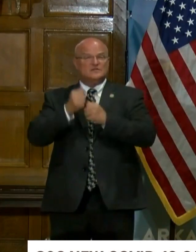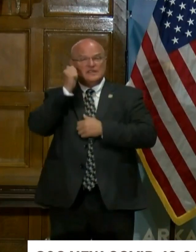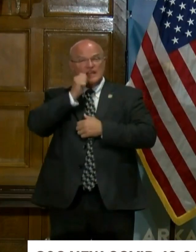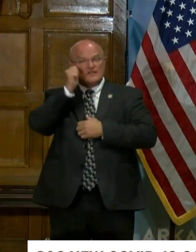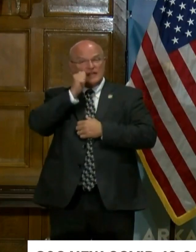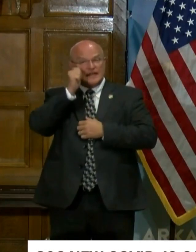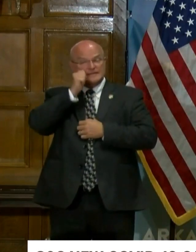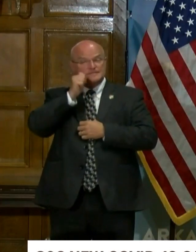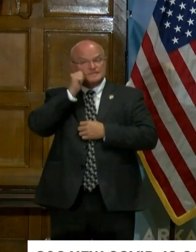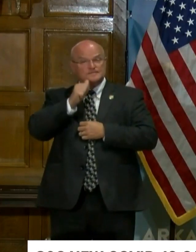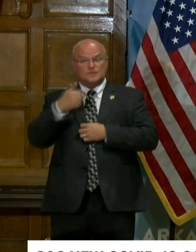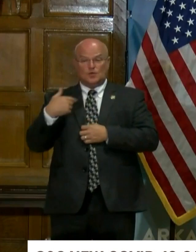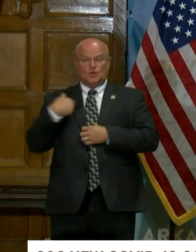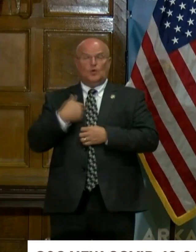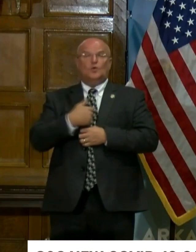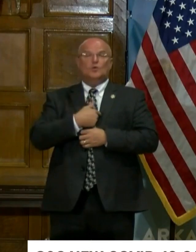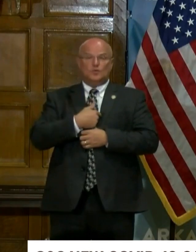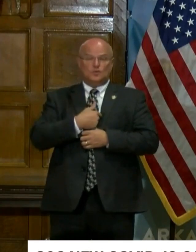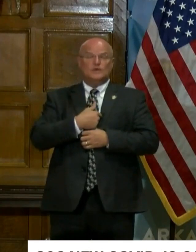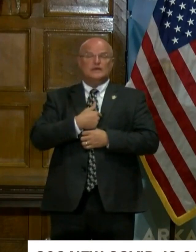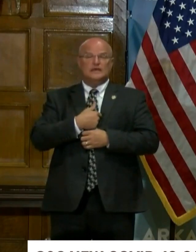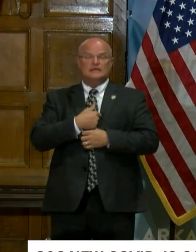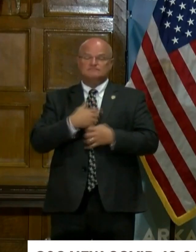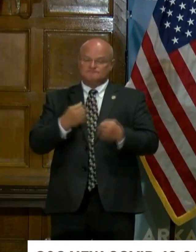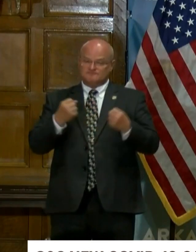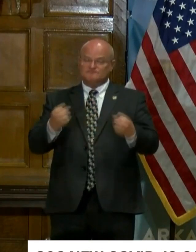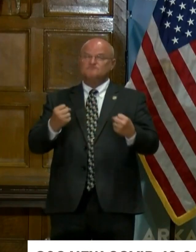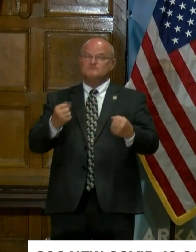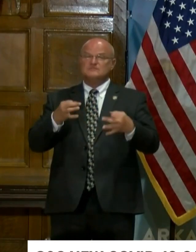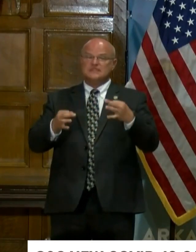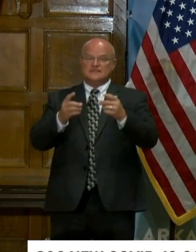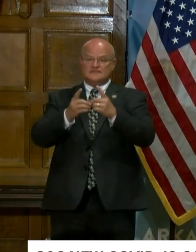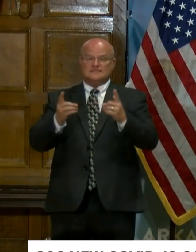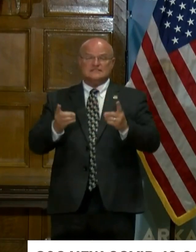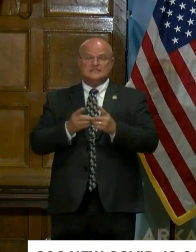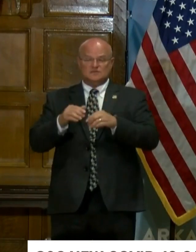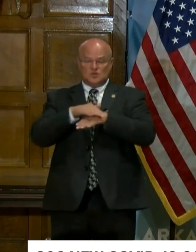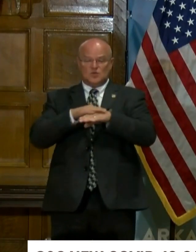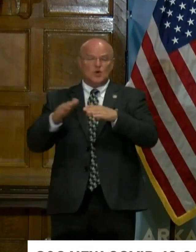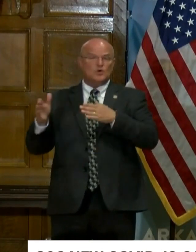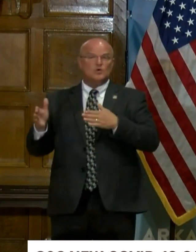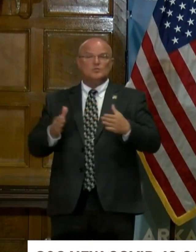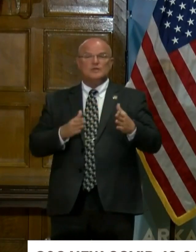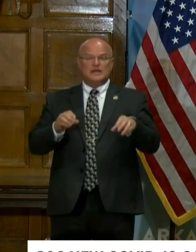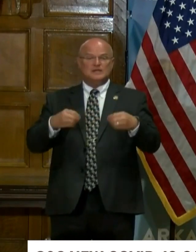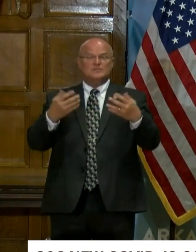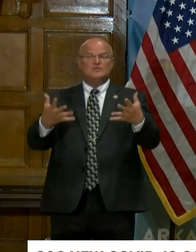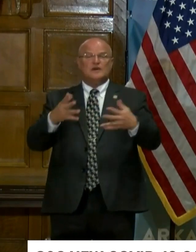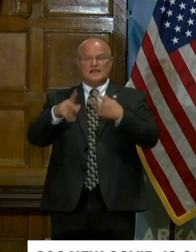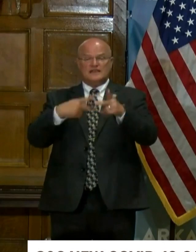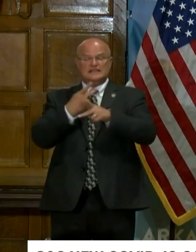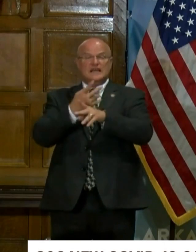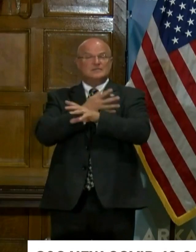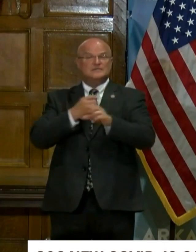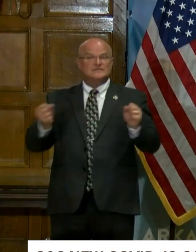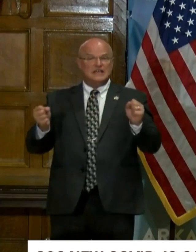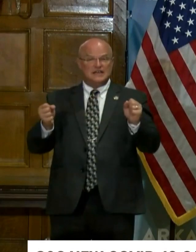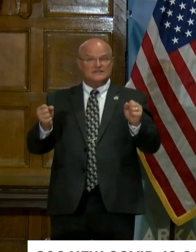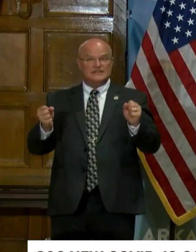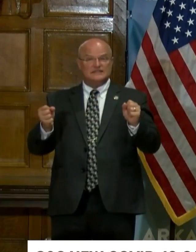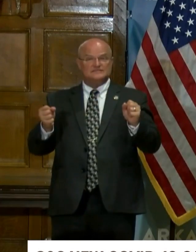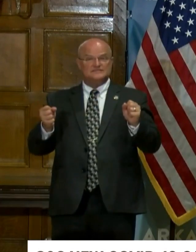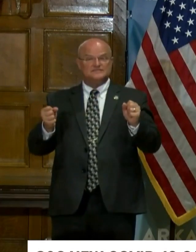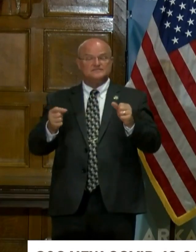regular basis. We are confident that if districts' local plans provide the type of safety